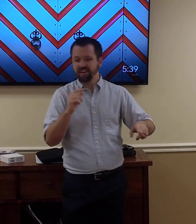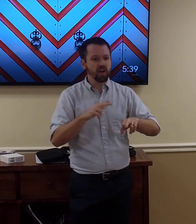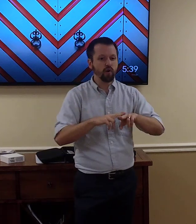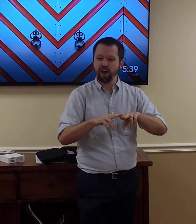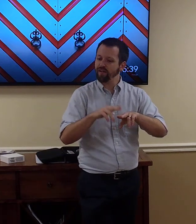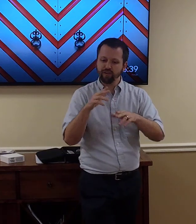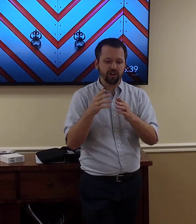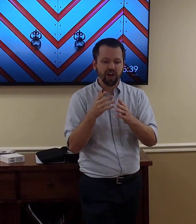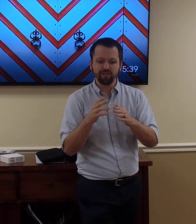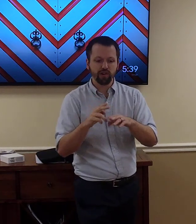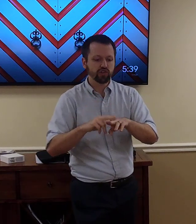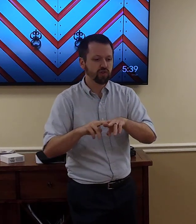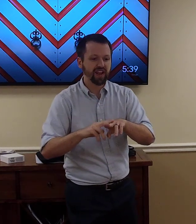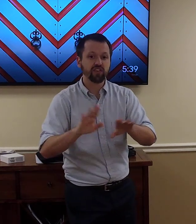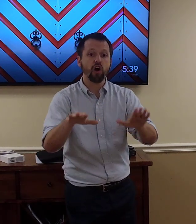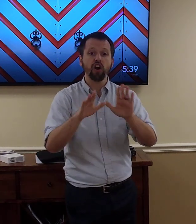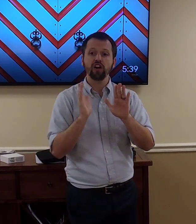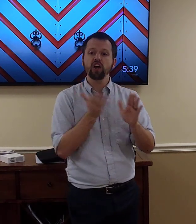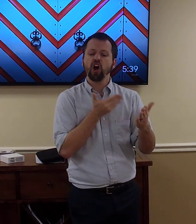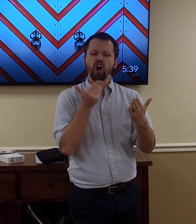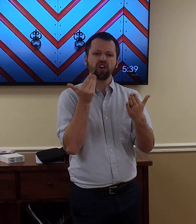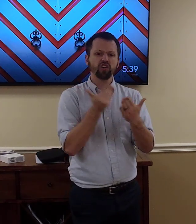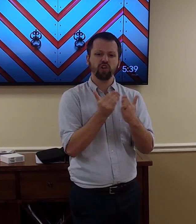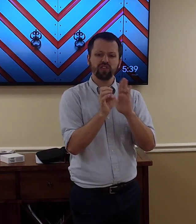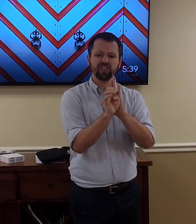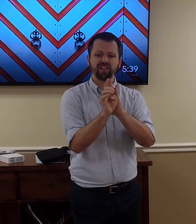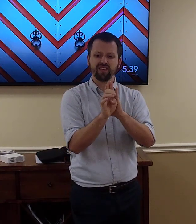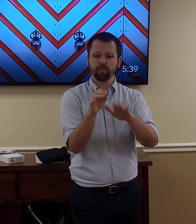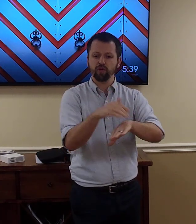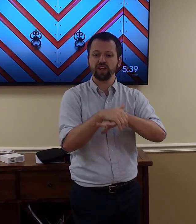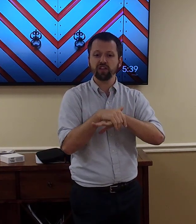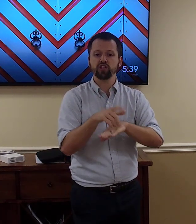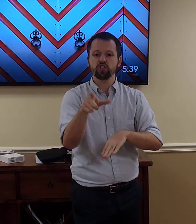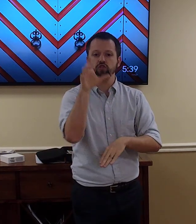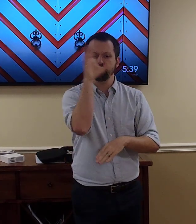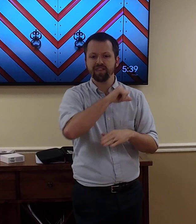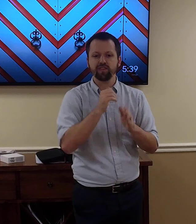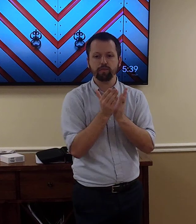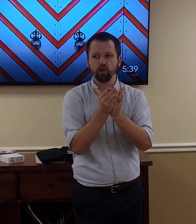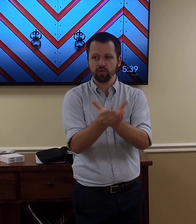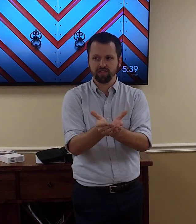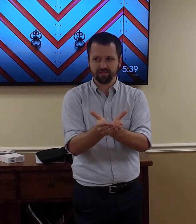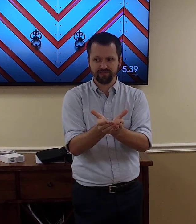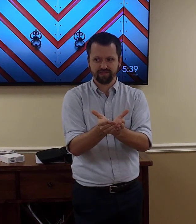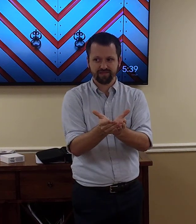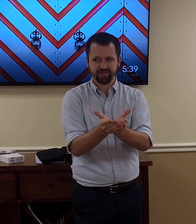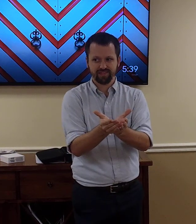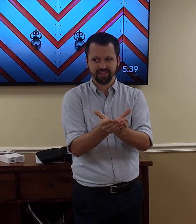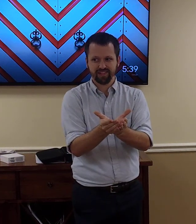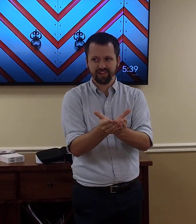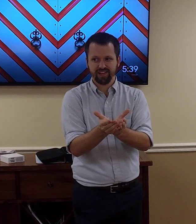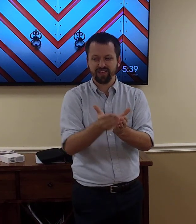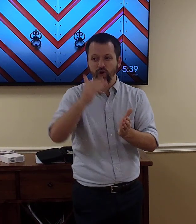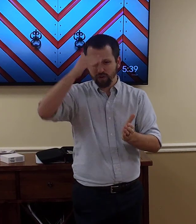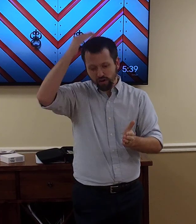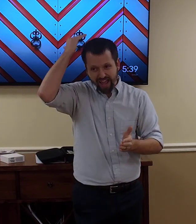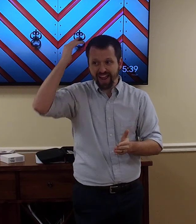No, you not you for could say not for car. trains. Our closest example in English is you missed the boat. It's over your head. It's over your head.